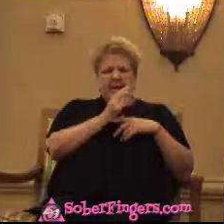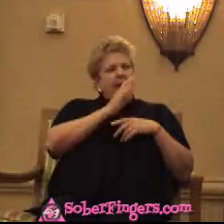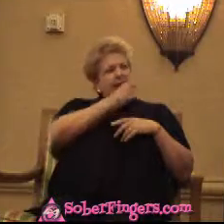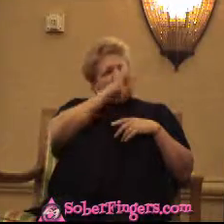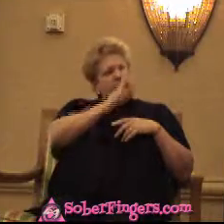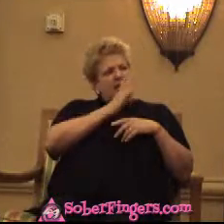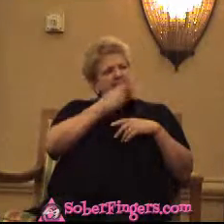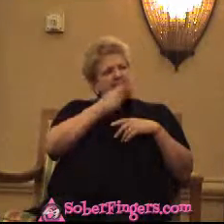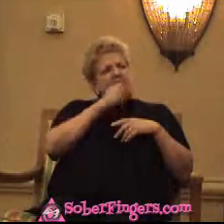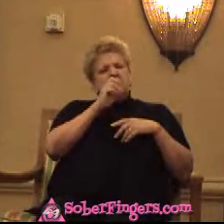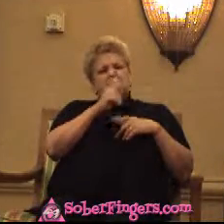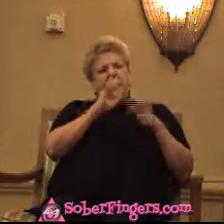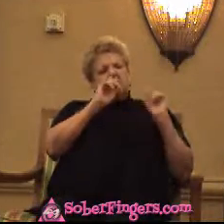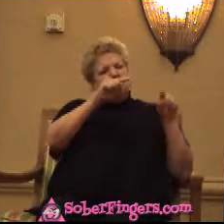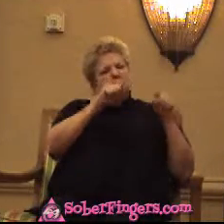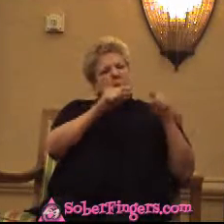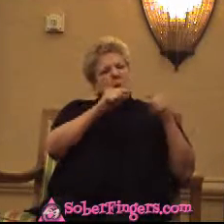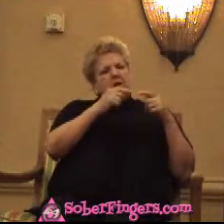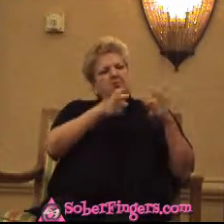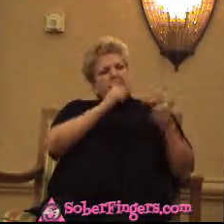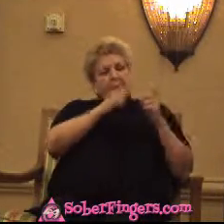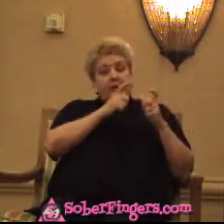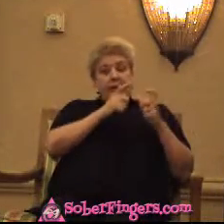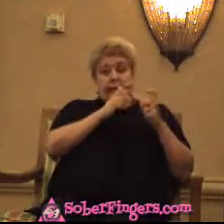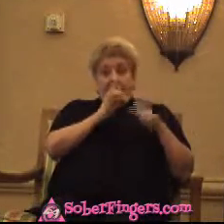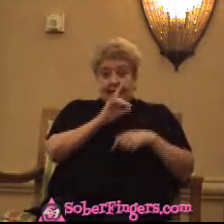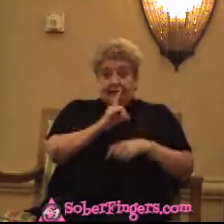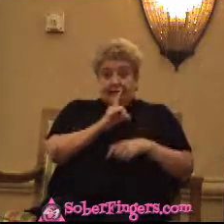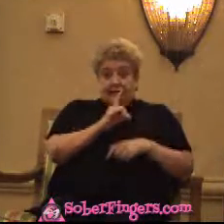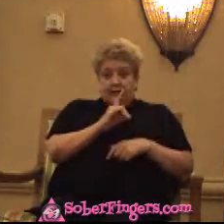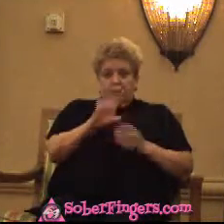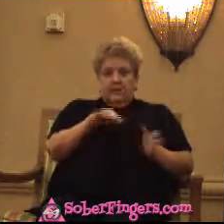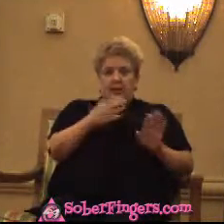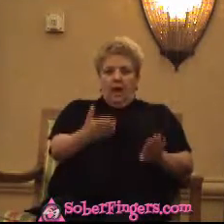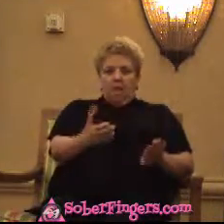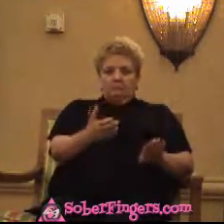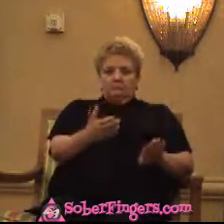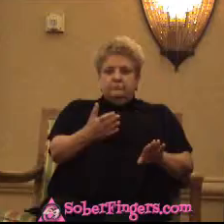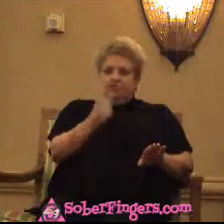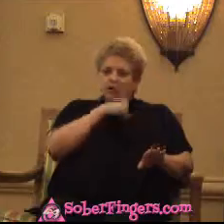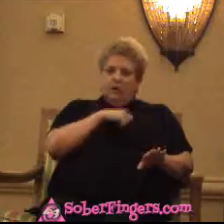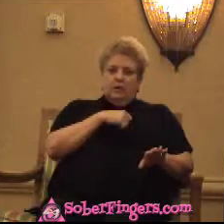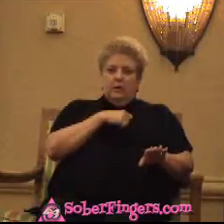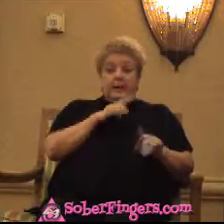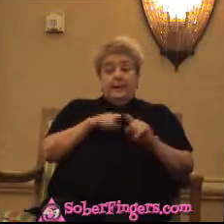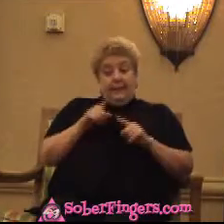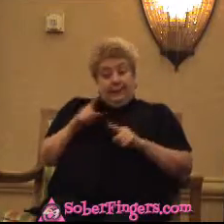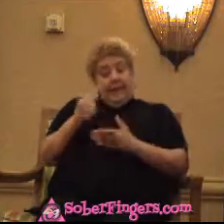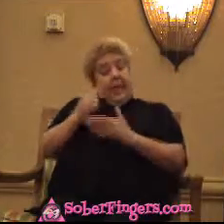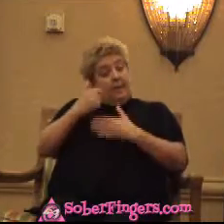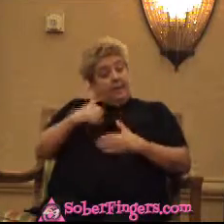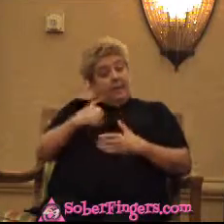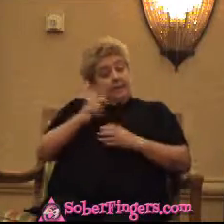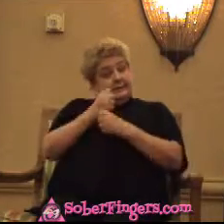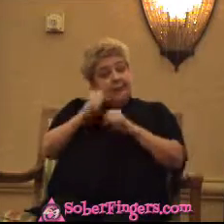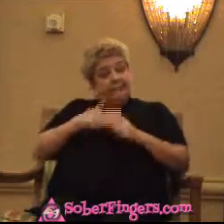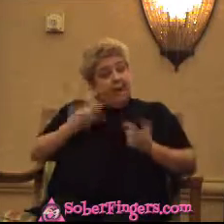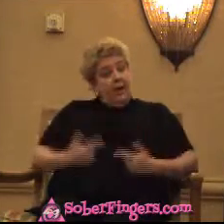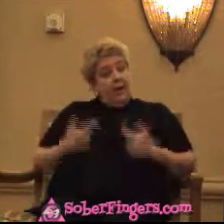drink. And they did, and he died drunk. But he was a great guy, and he helped me to save my life, and I'm going to be always grateful for that. You know, that's kind